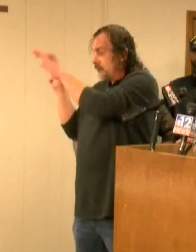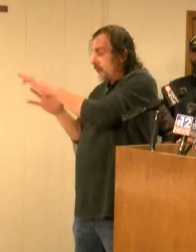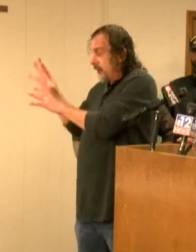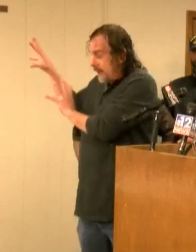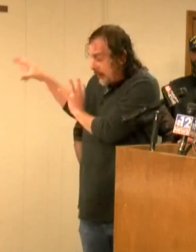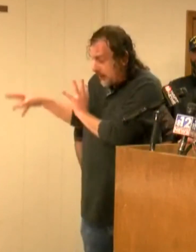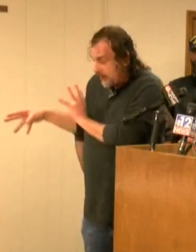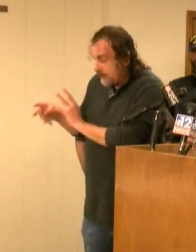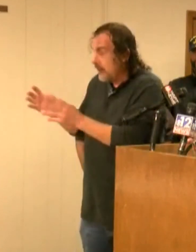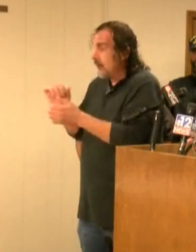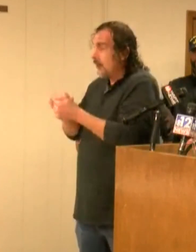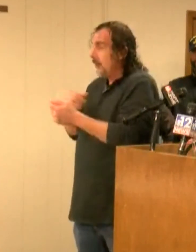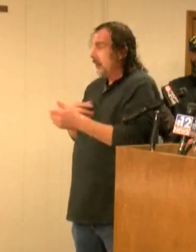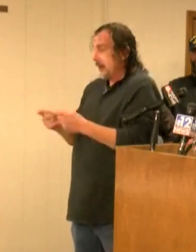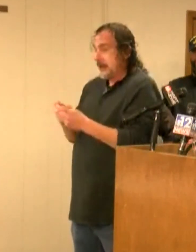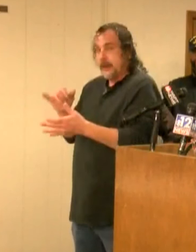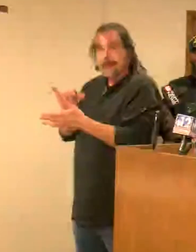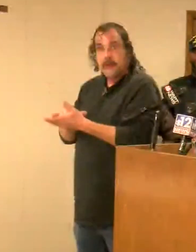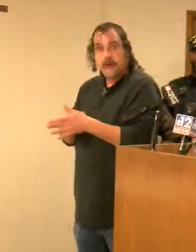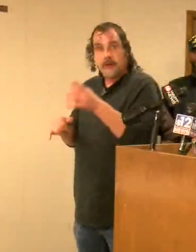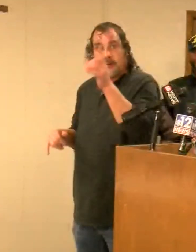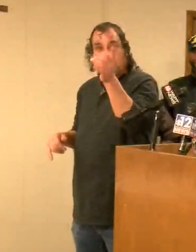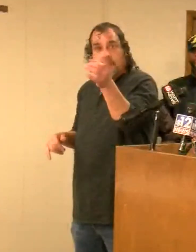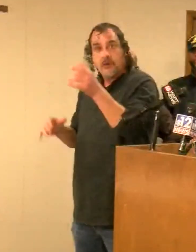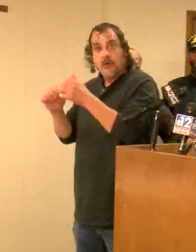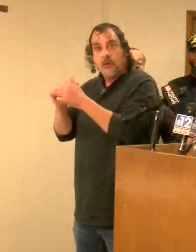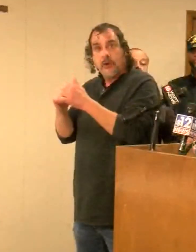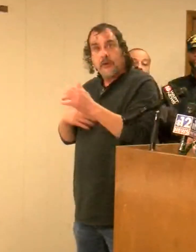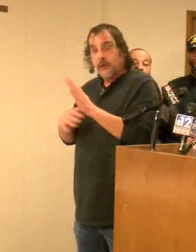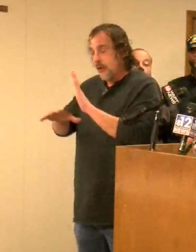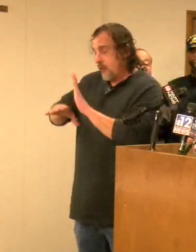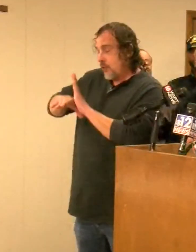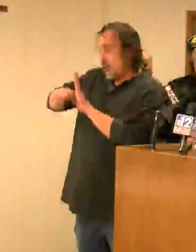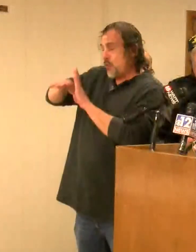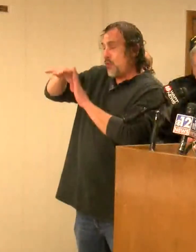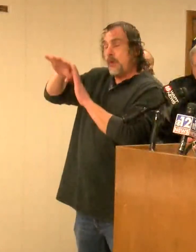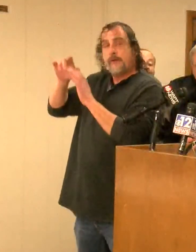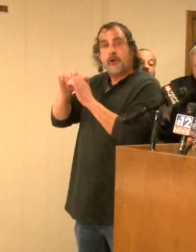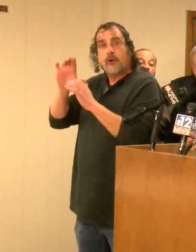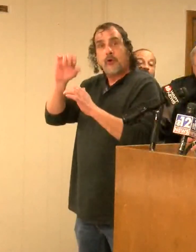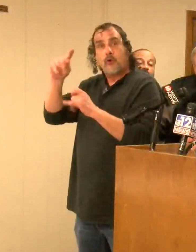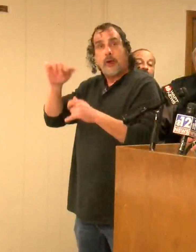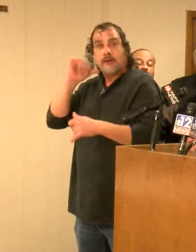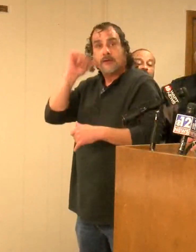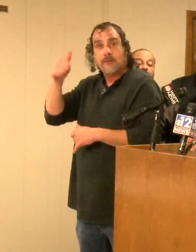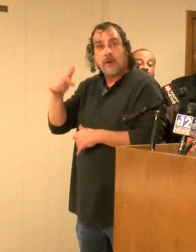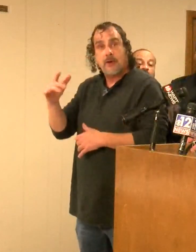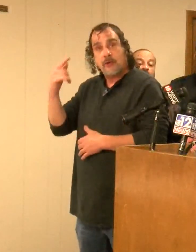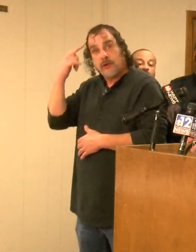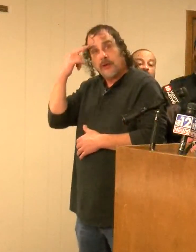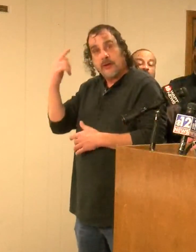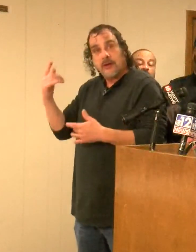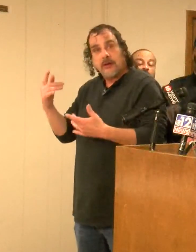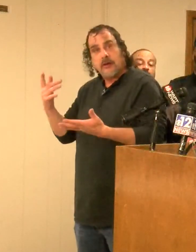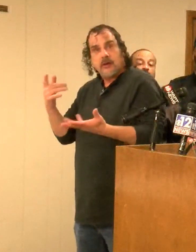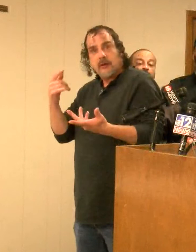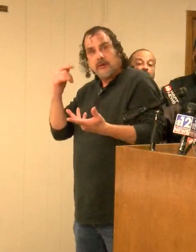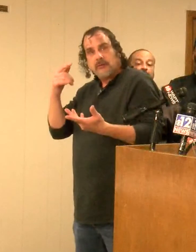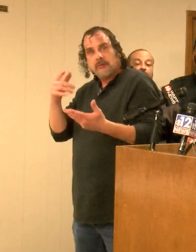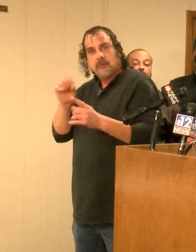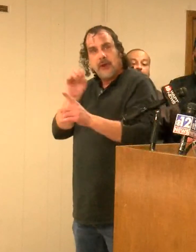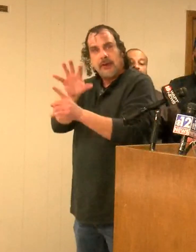coming. And when the river crests on tomorrow, we're thinking, what impacts are we going to